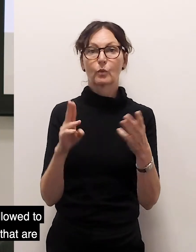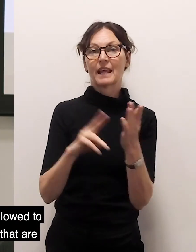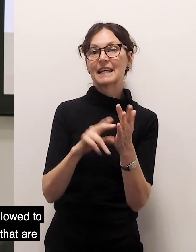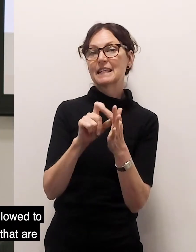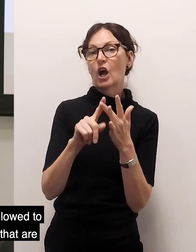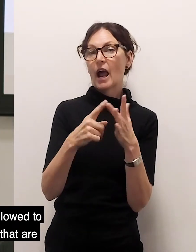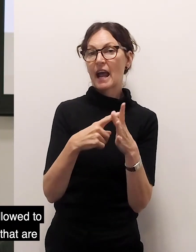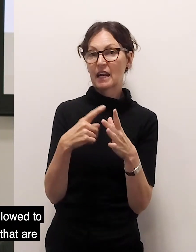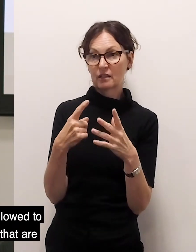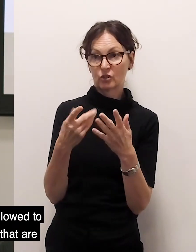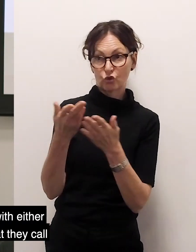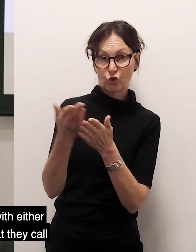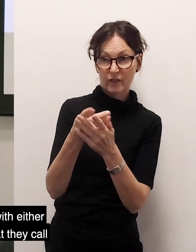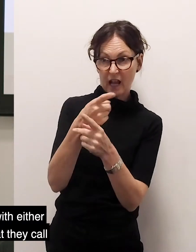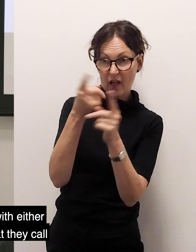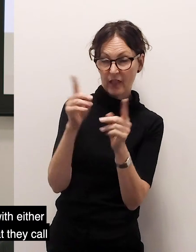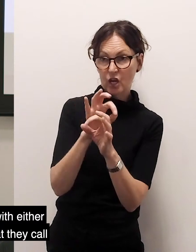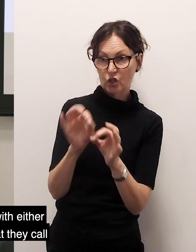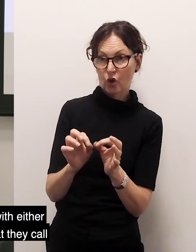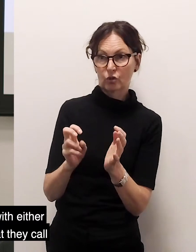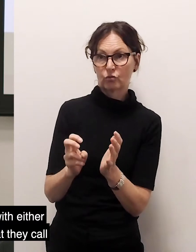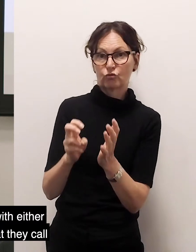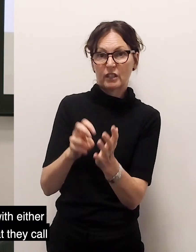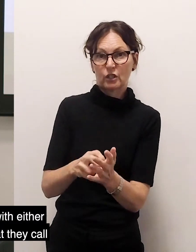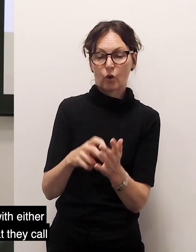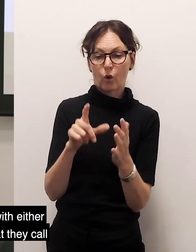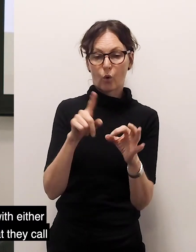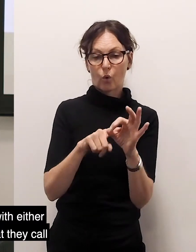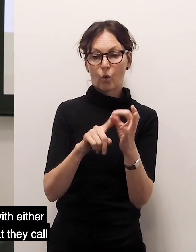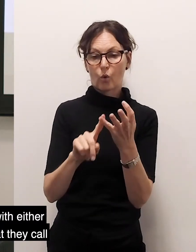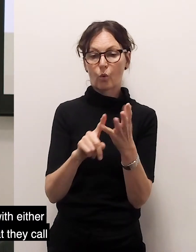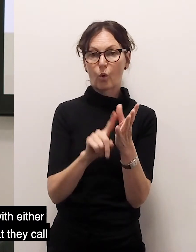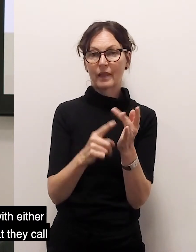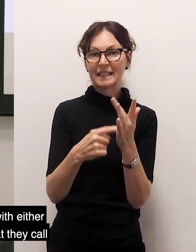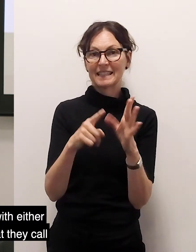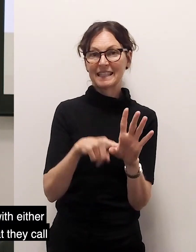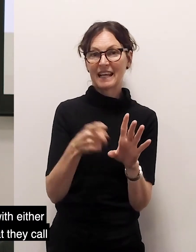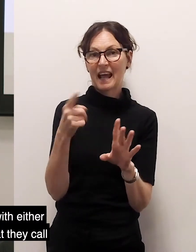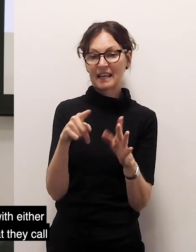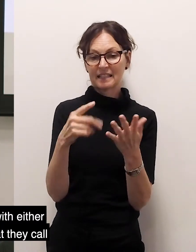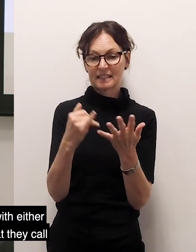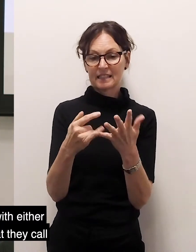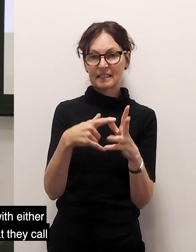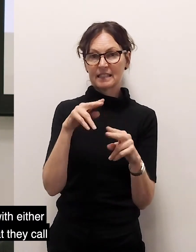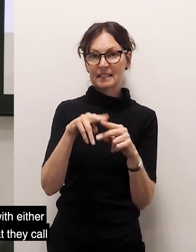where you're allowed to use providers that are not registered with either